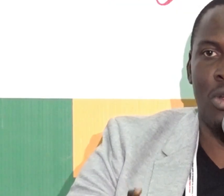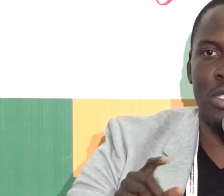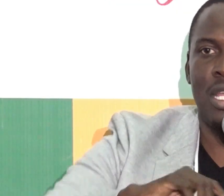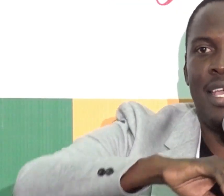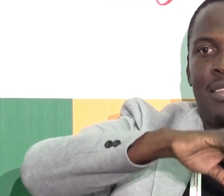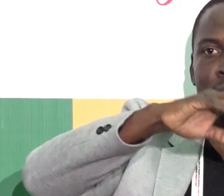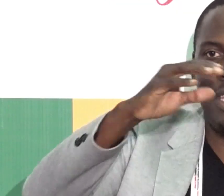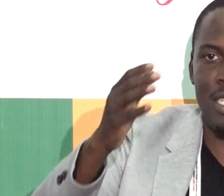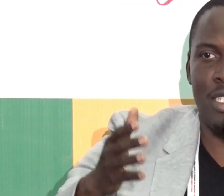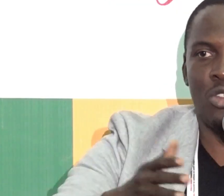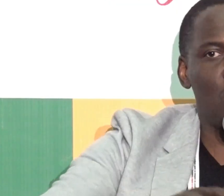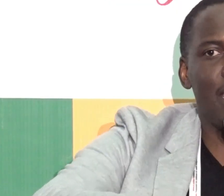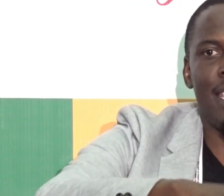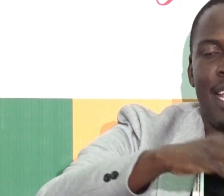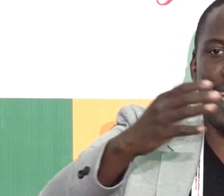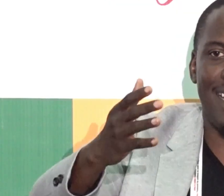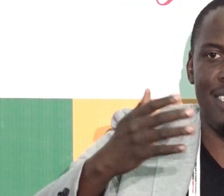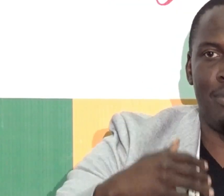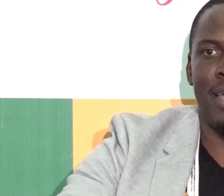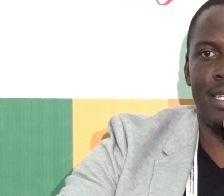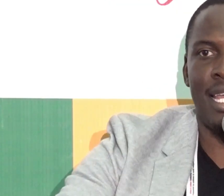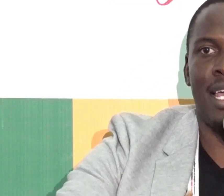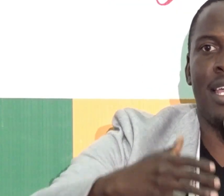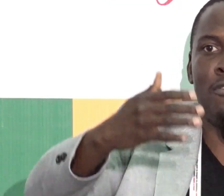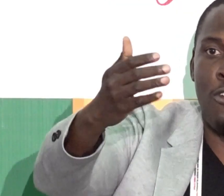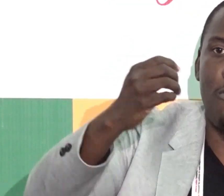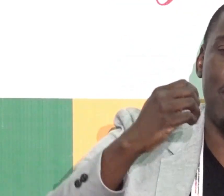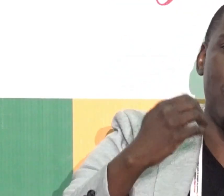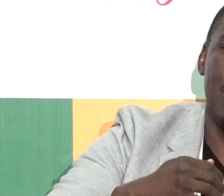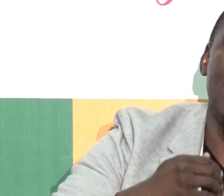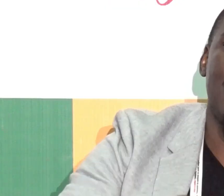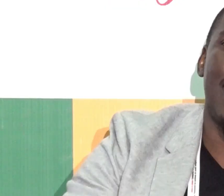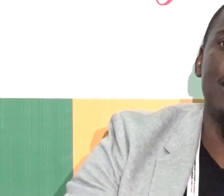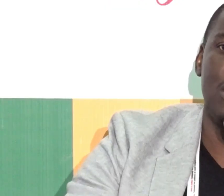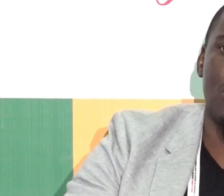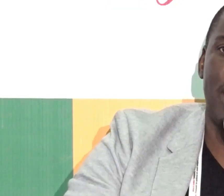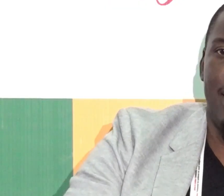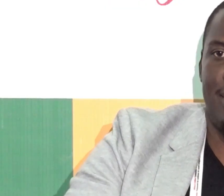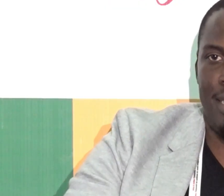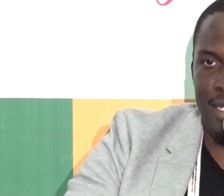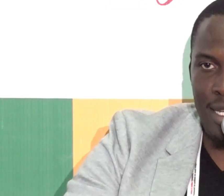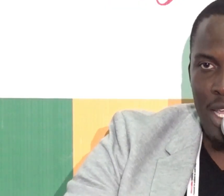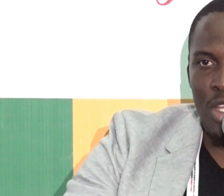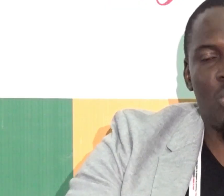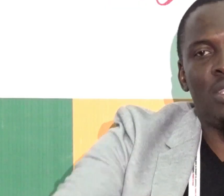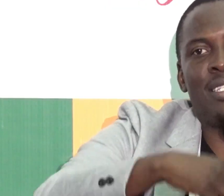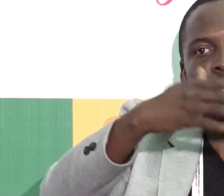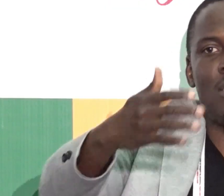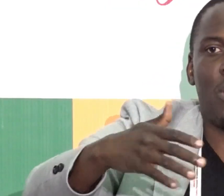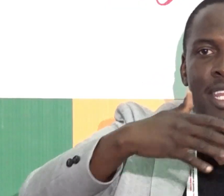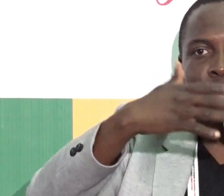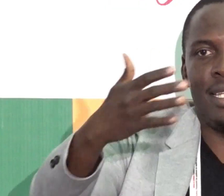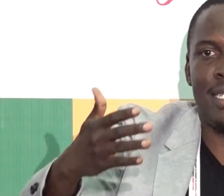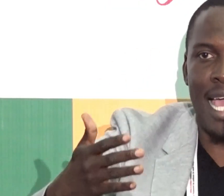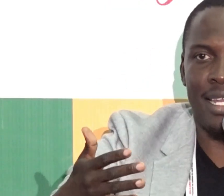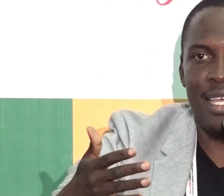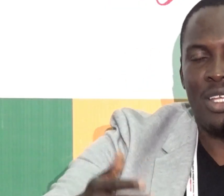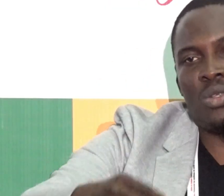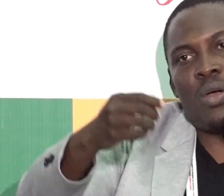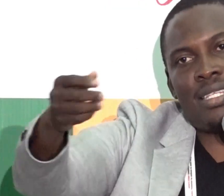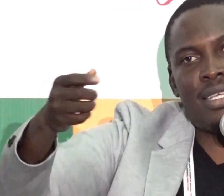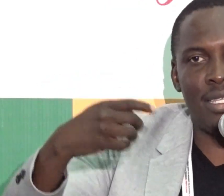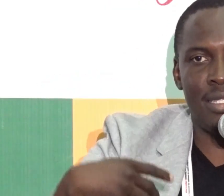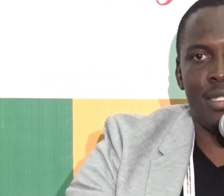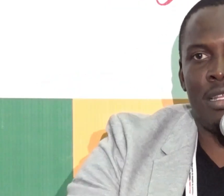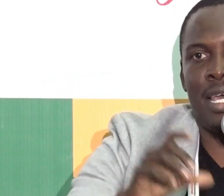relationship because the ministry is already encouraging partner involvement within the antenatal care setting. So this is already been done.